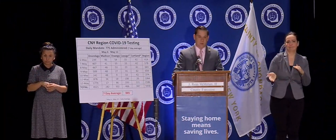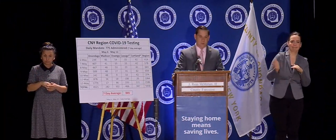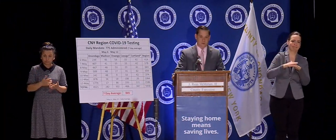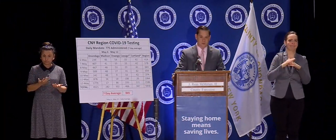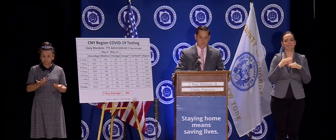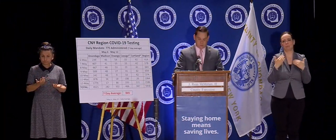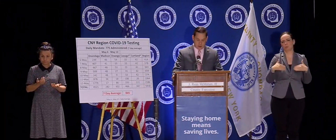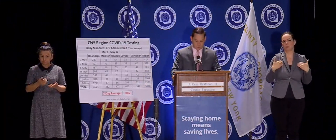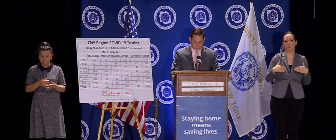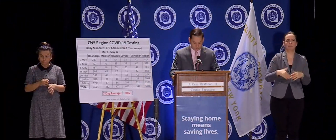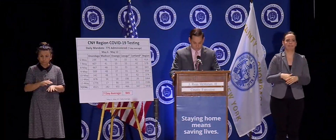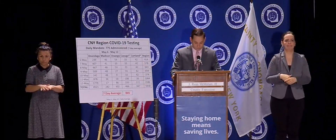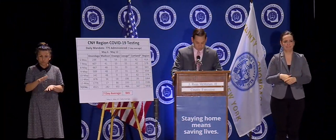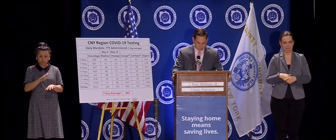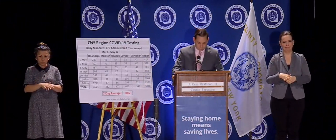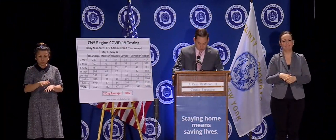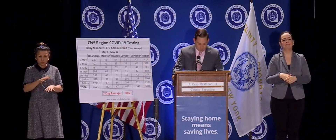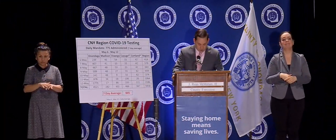the minimum is now.